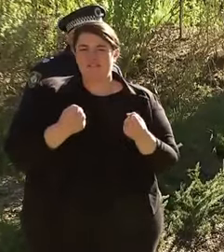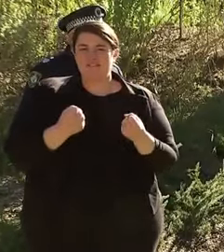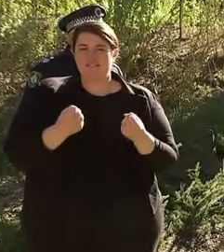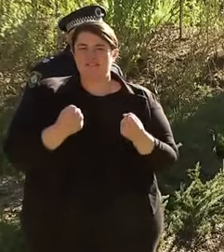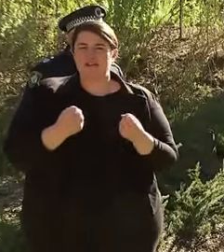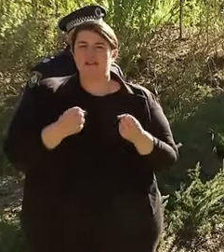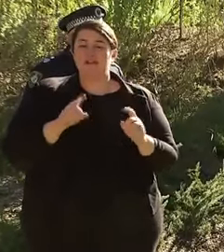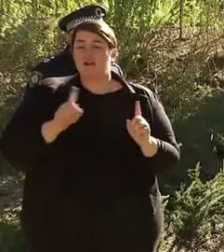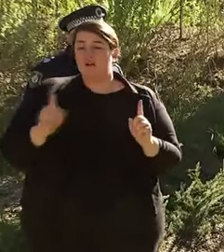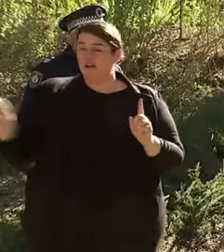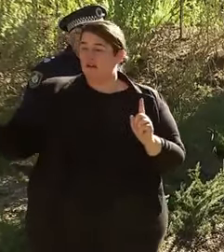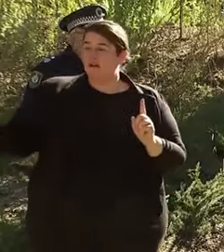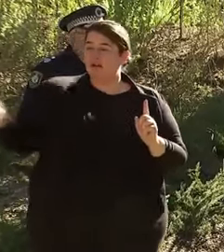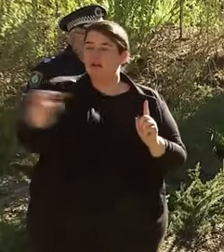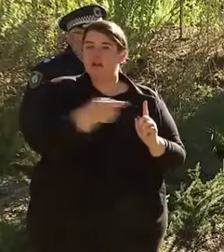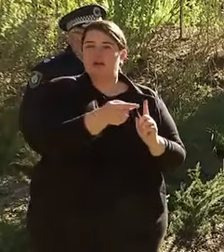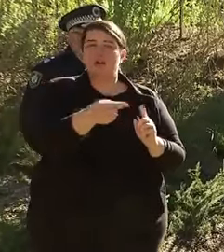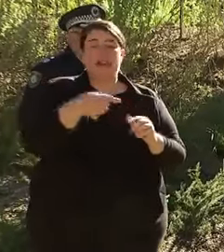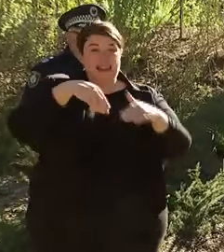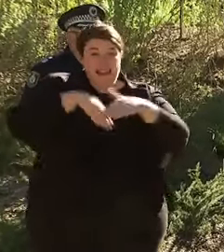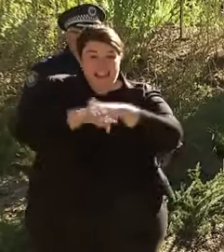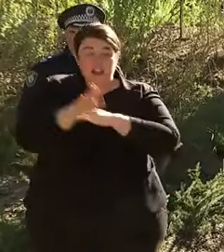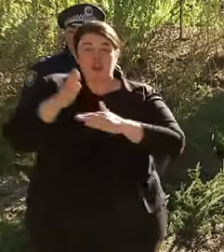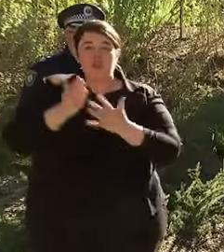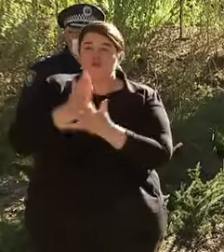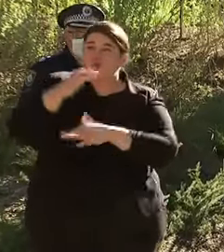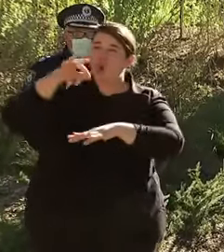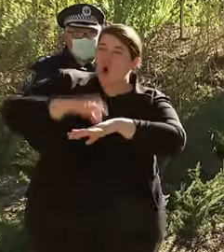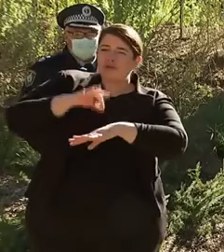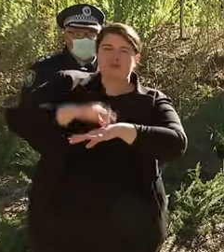external entrances, so the case did not walk through any